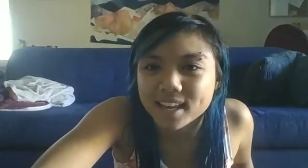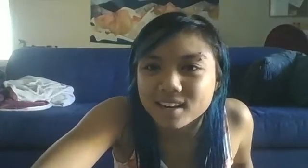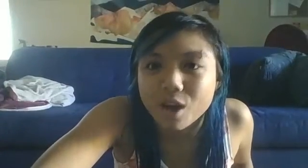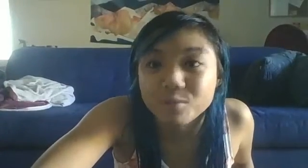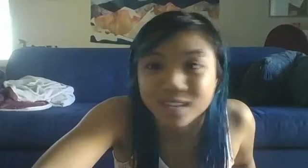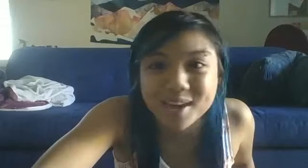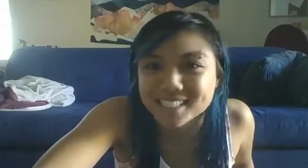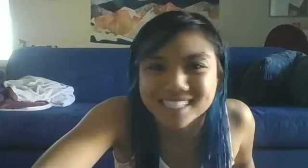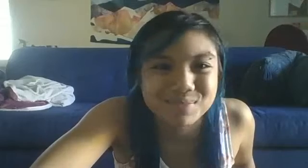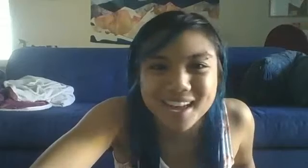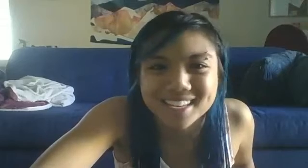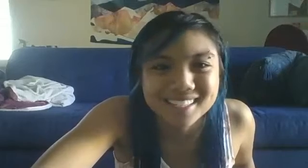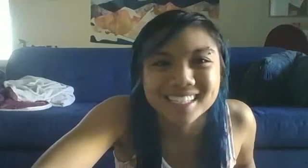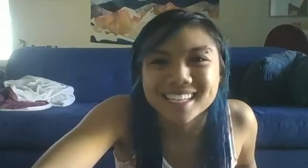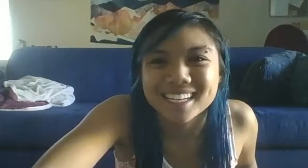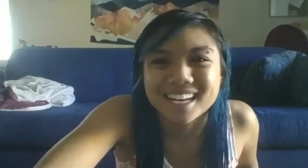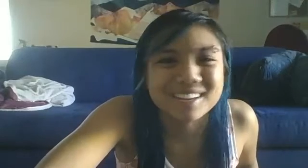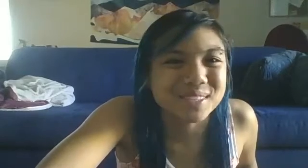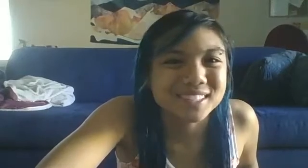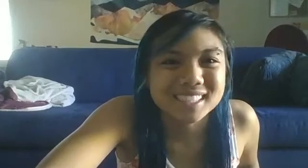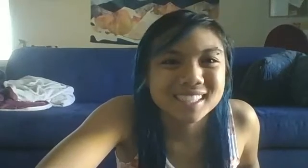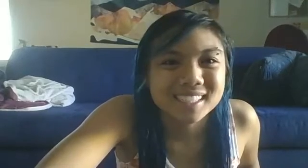Oh, never mind. She's spotlight. And am I